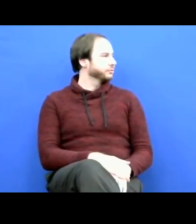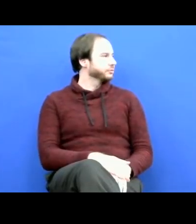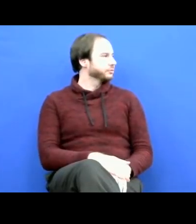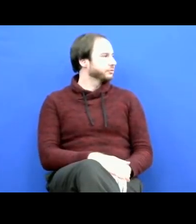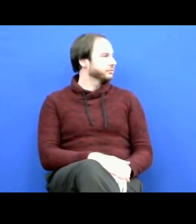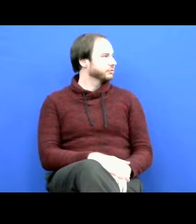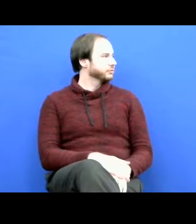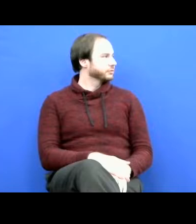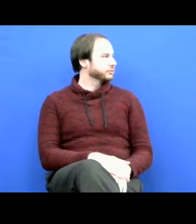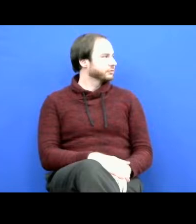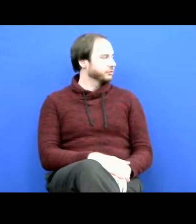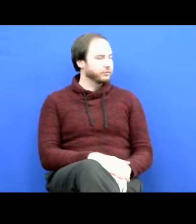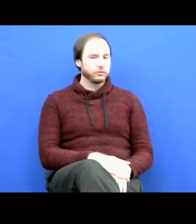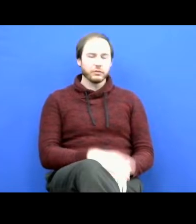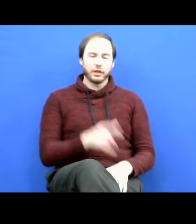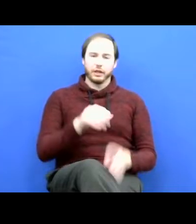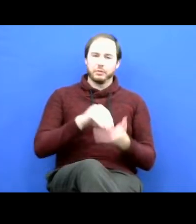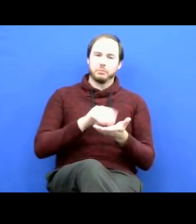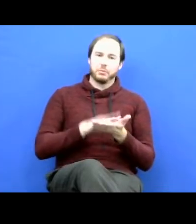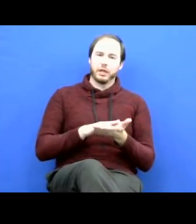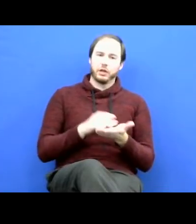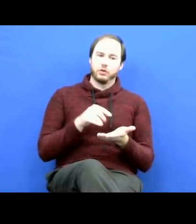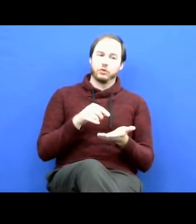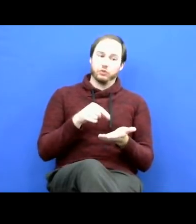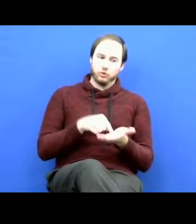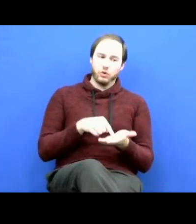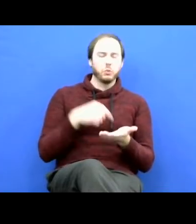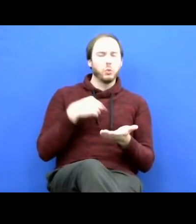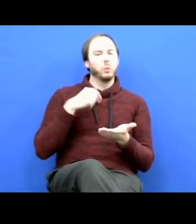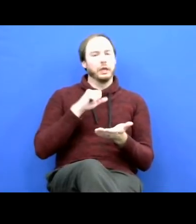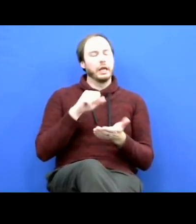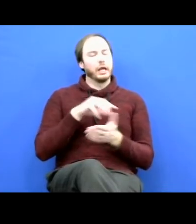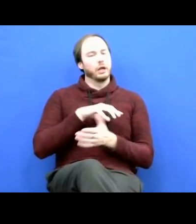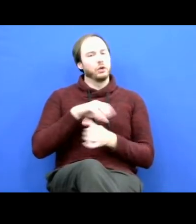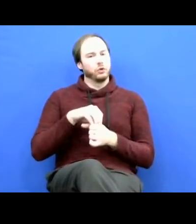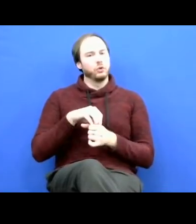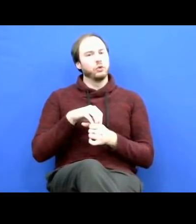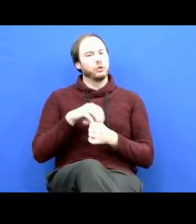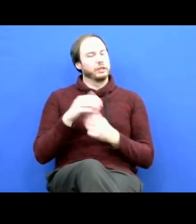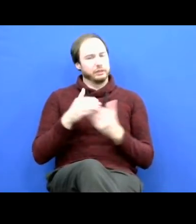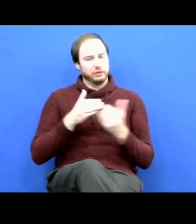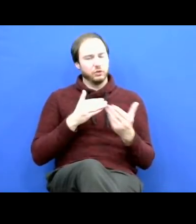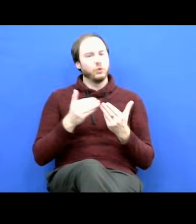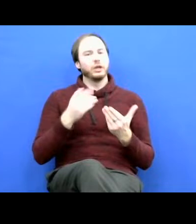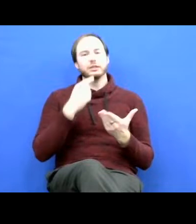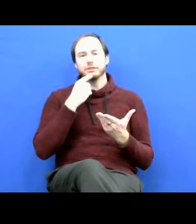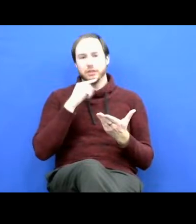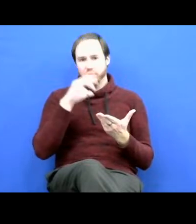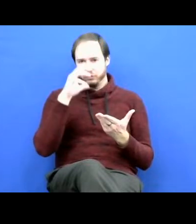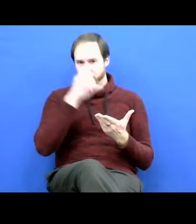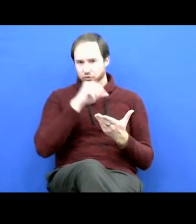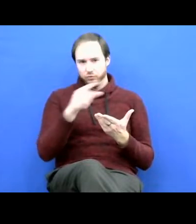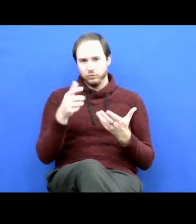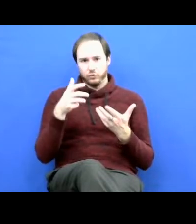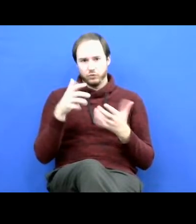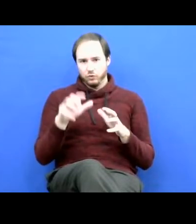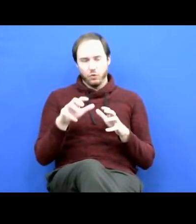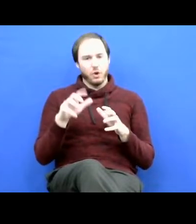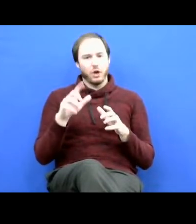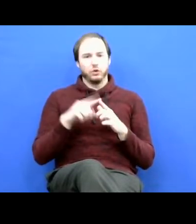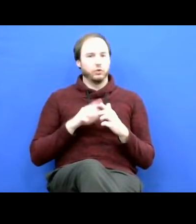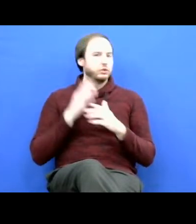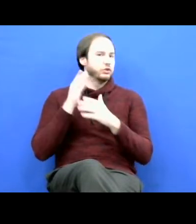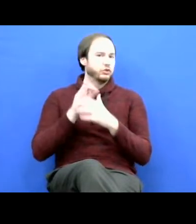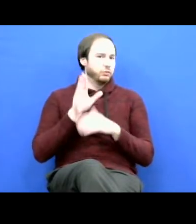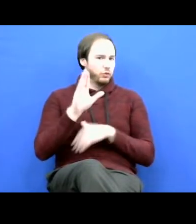and their plan shows this, but I think we should just put it on there anyway, that I assume you don't want them to in any way disturb